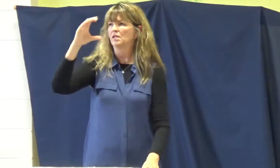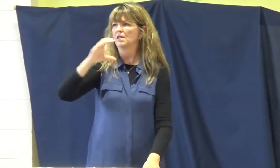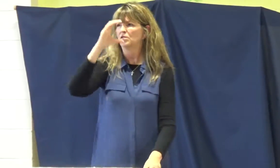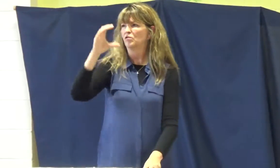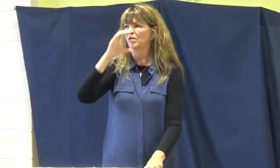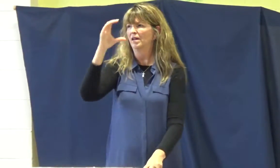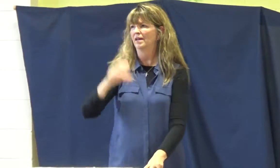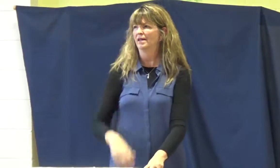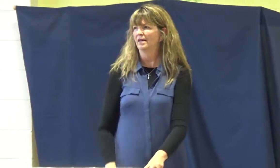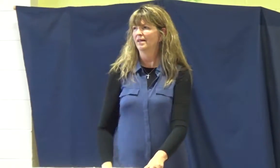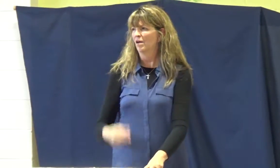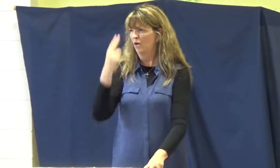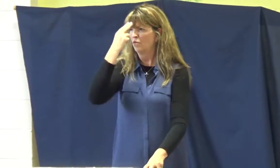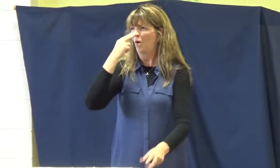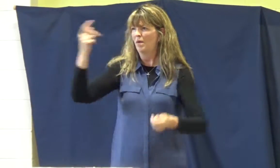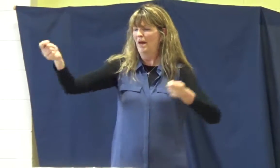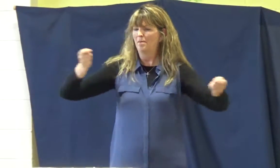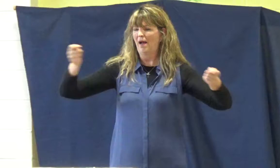people were slaves in the Roman Empire